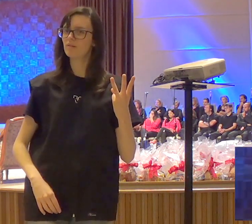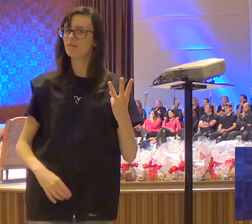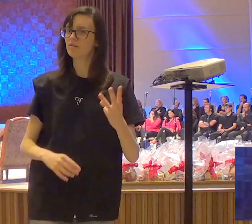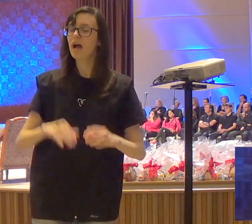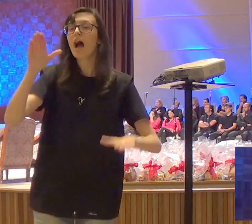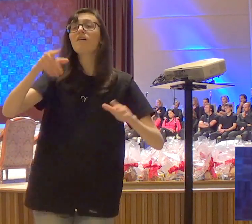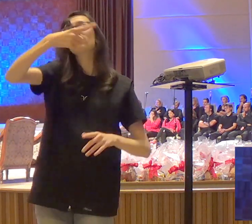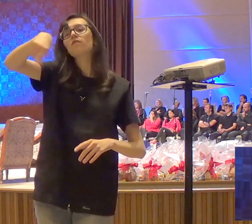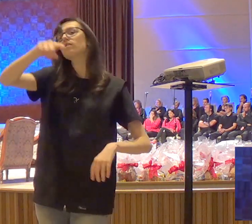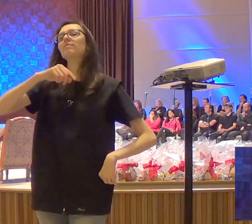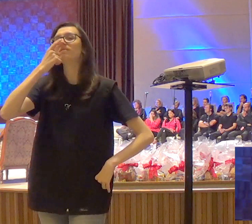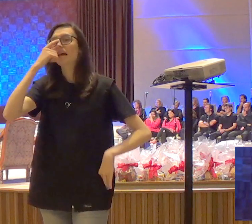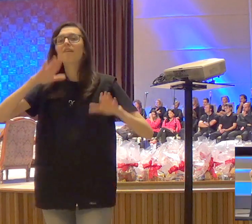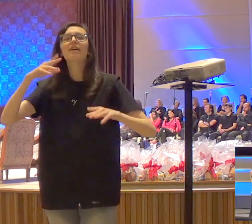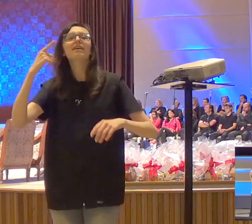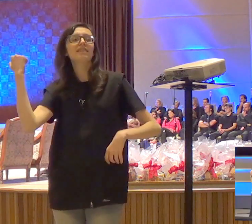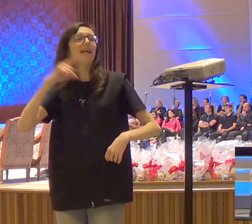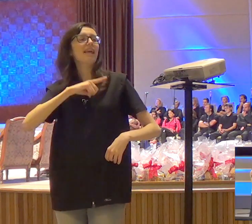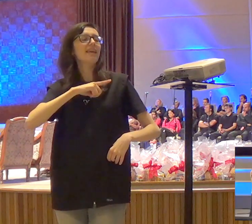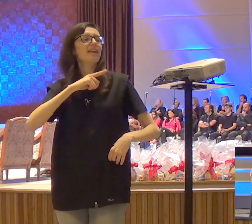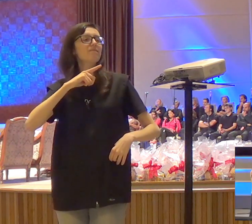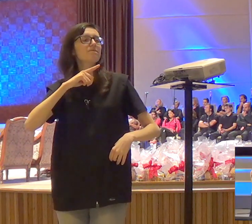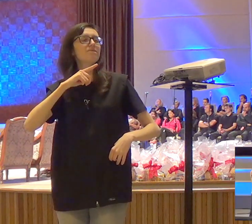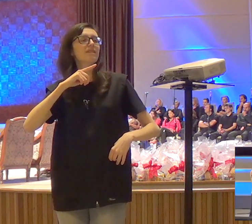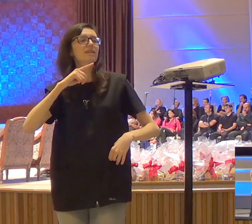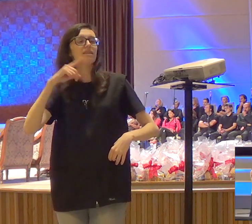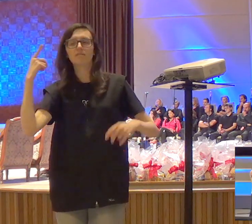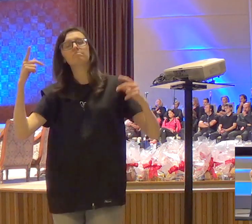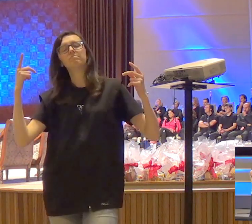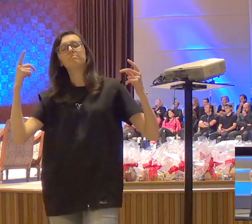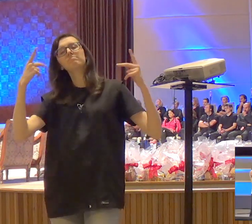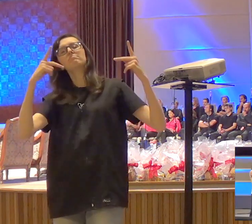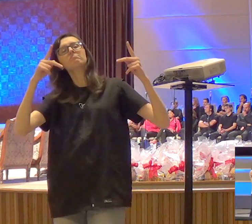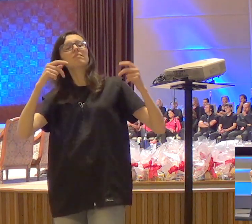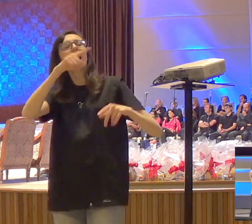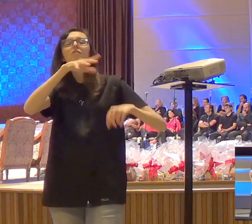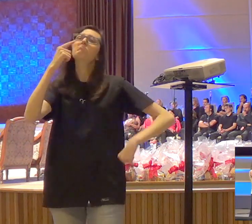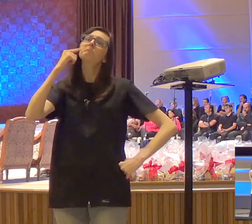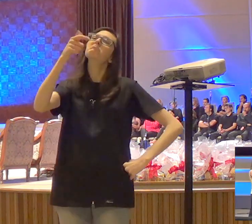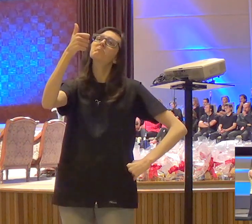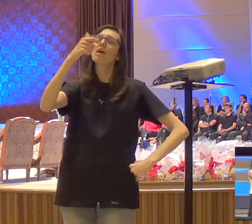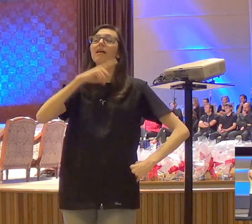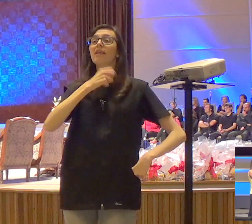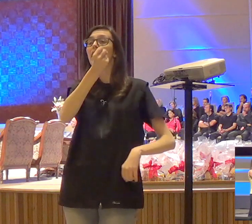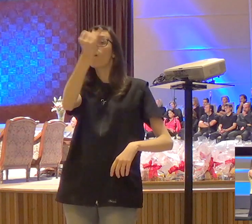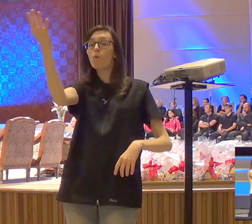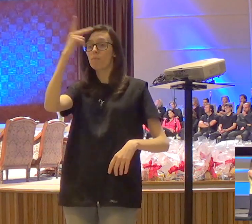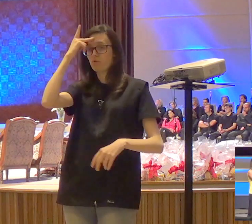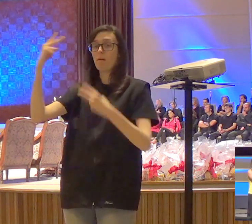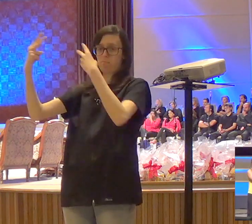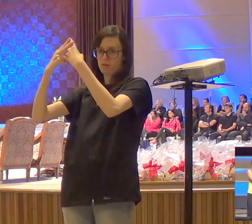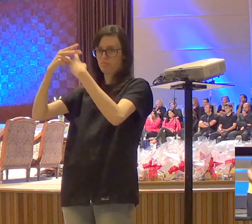hoje. And I want you to listen to everything that they say and model your life after the words of murders in prison